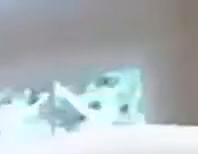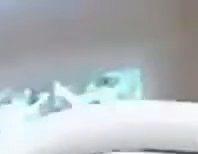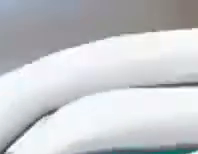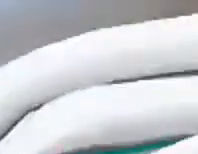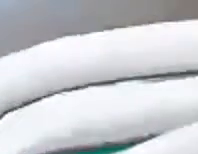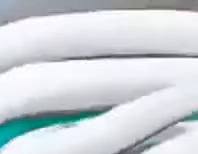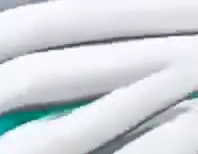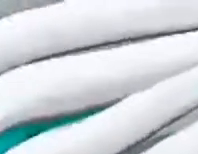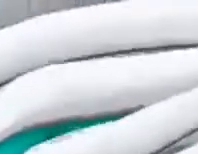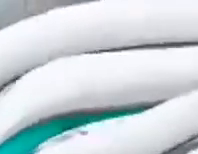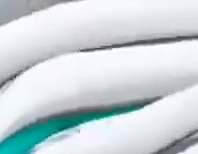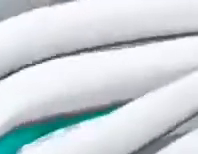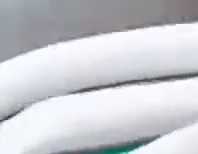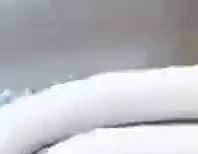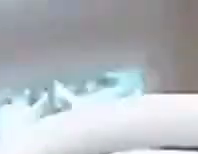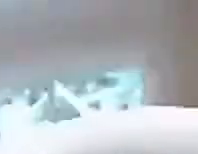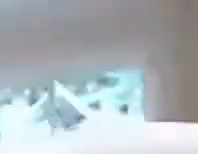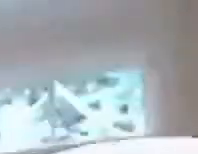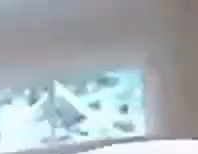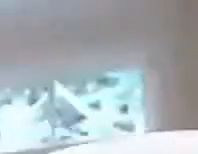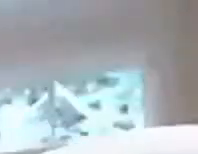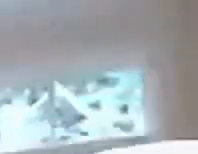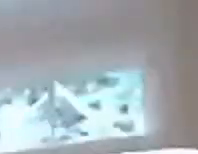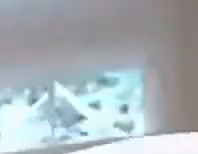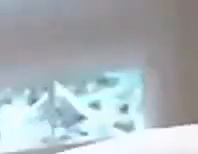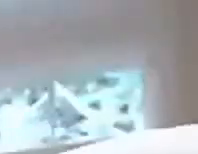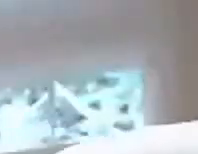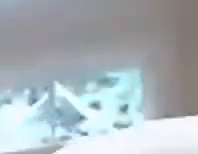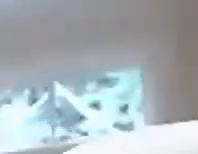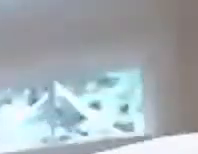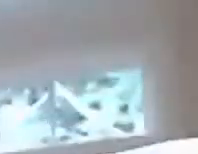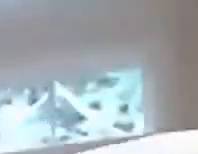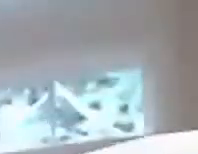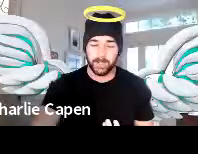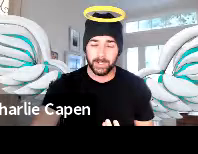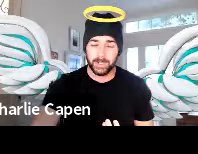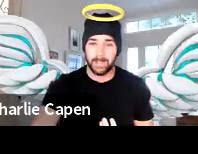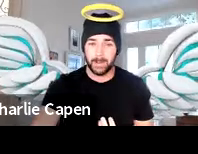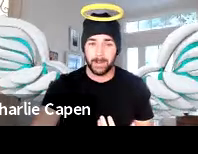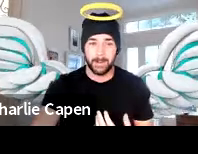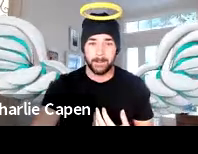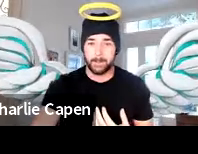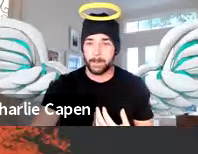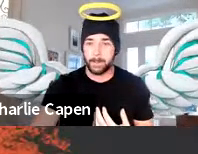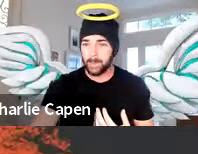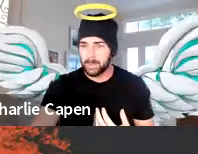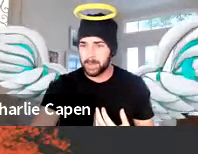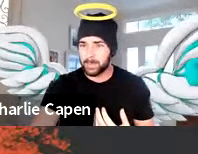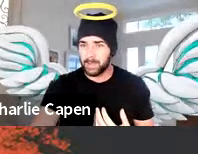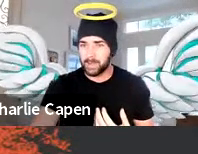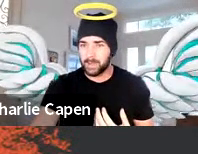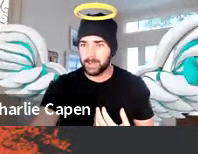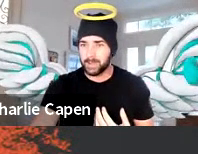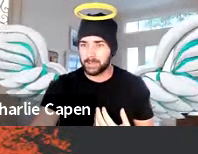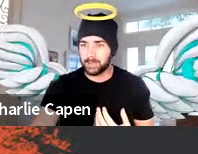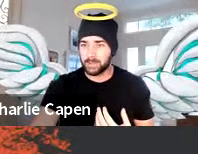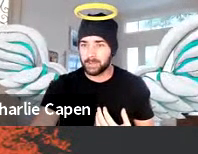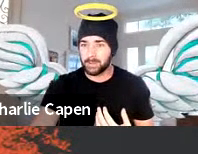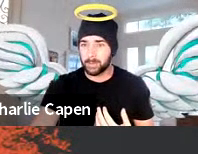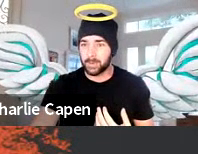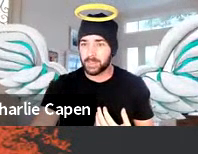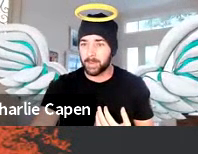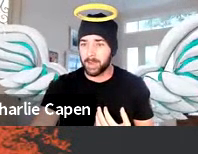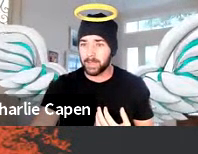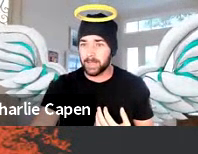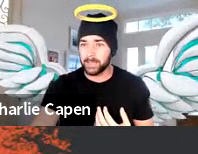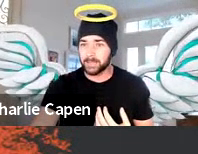Teresa. just to change it up. So I'm going to put this on the screen now so everyone can see it. Let me I'm